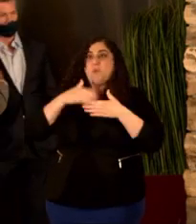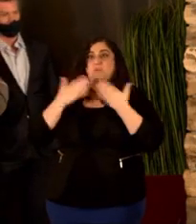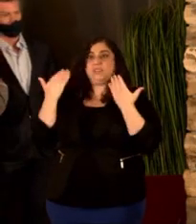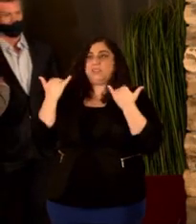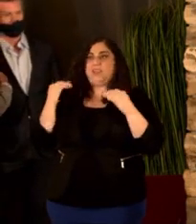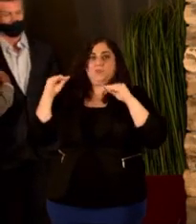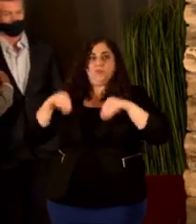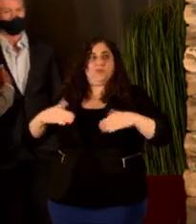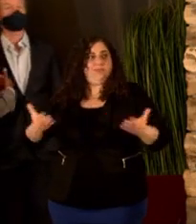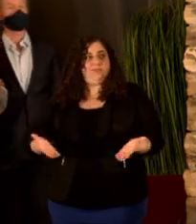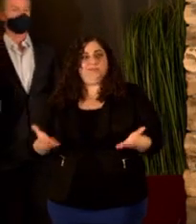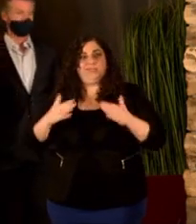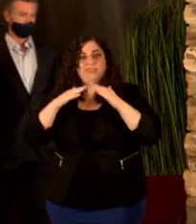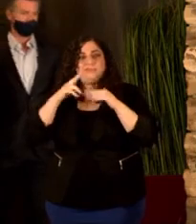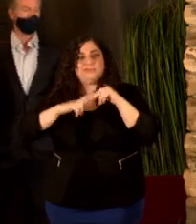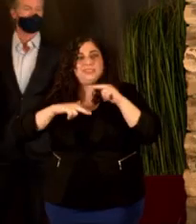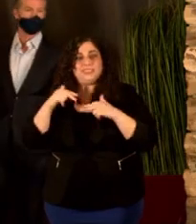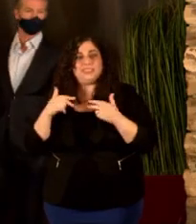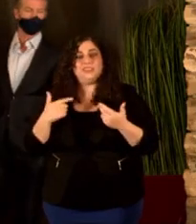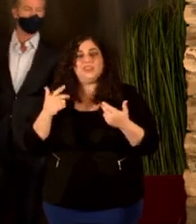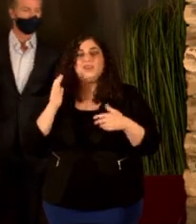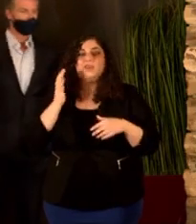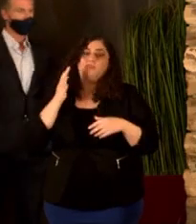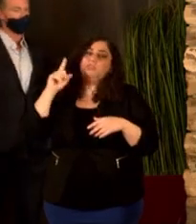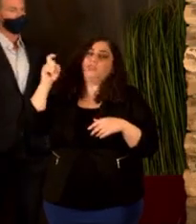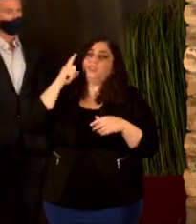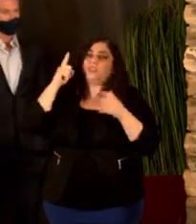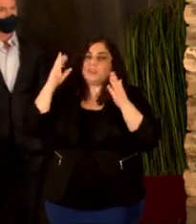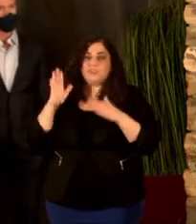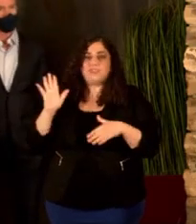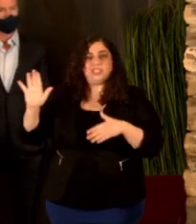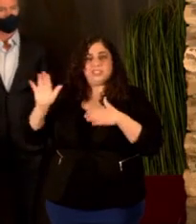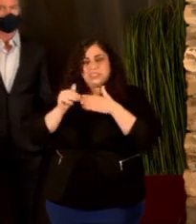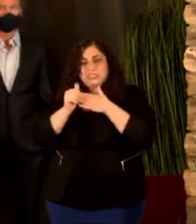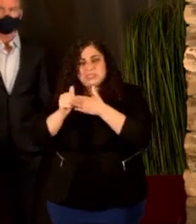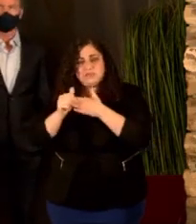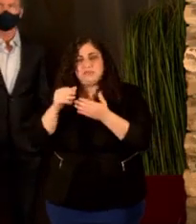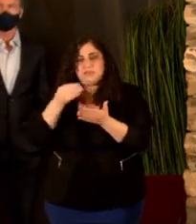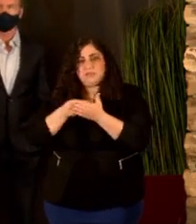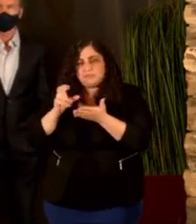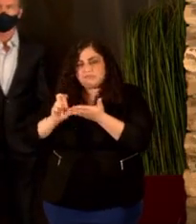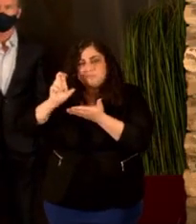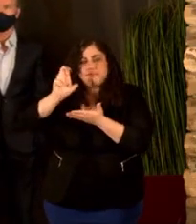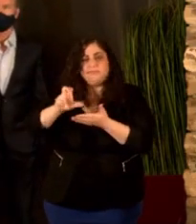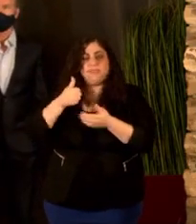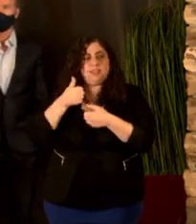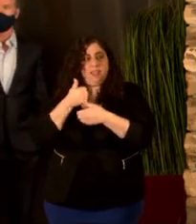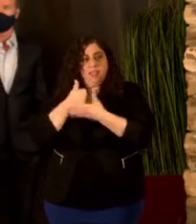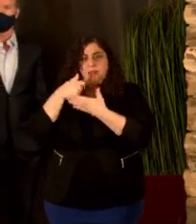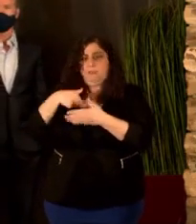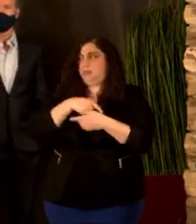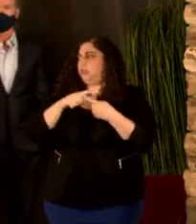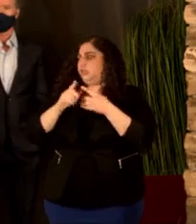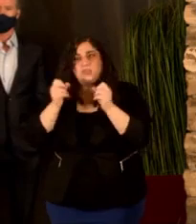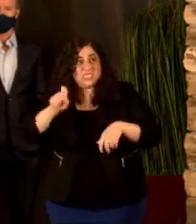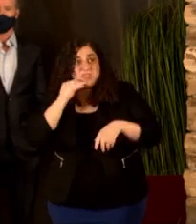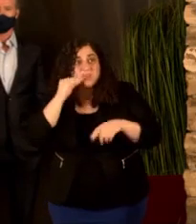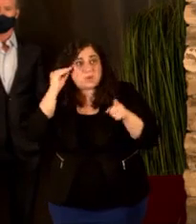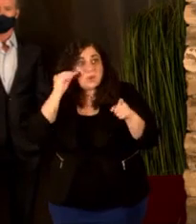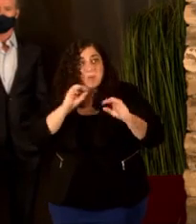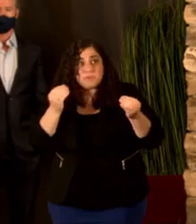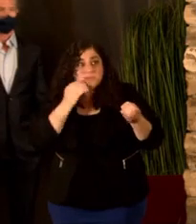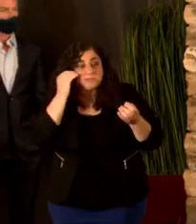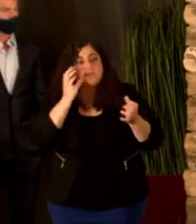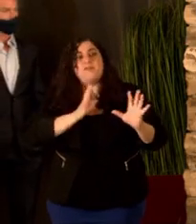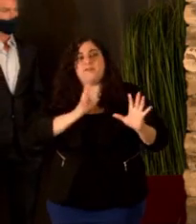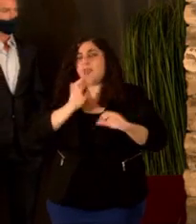vision in enacting Project Home Key, a historic investment in rapidly creating thousands of homes in record time up and down. And